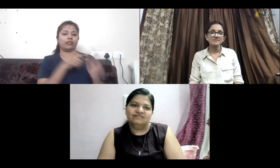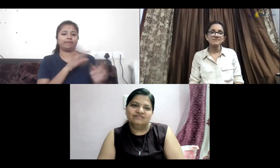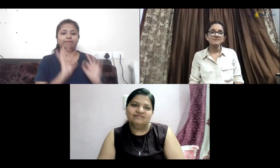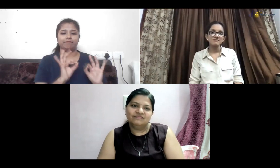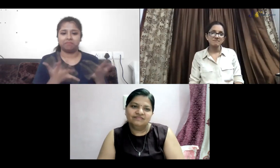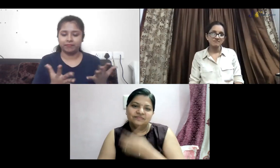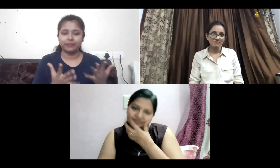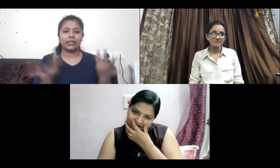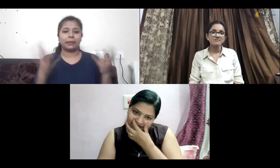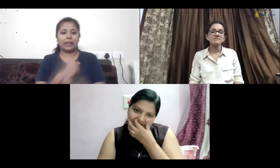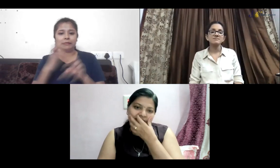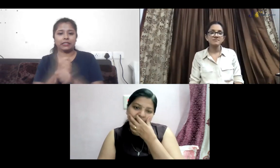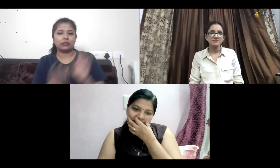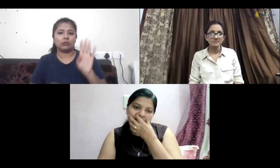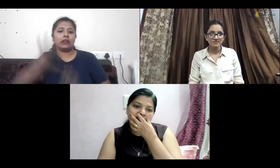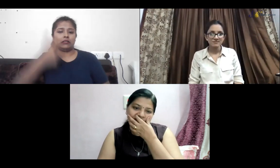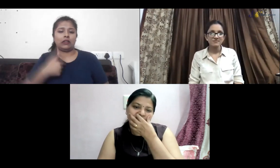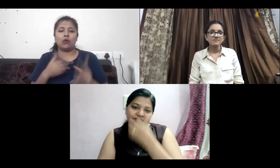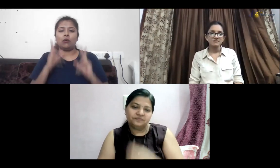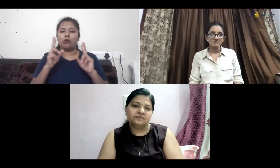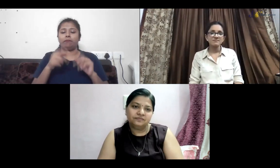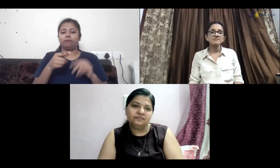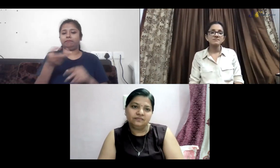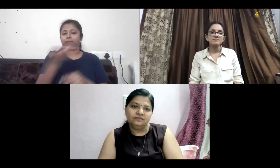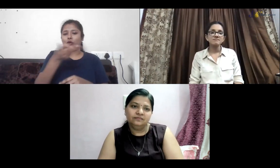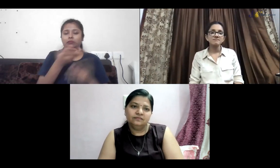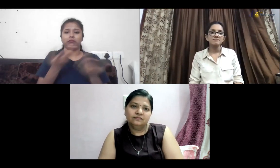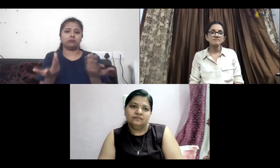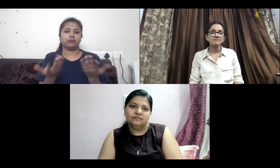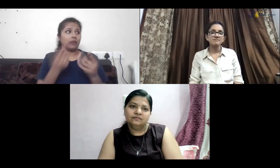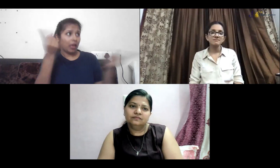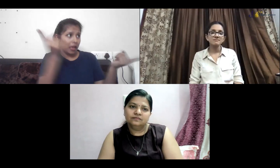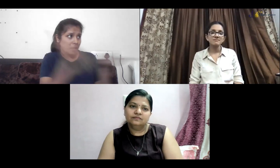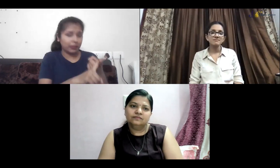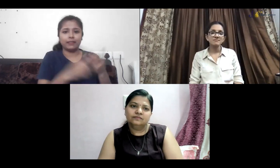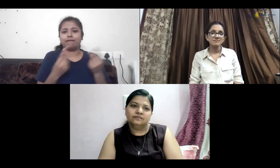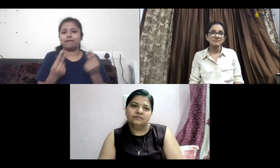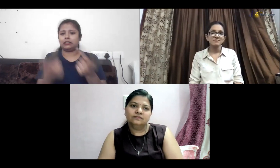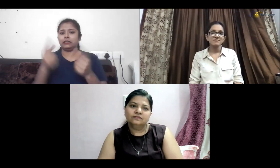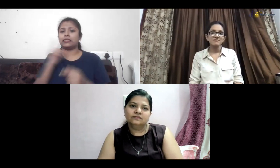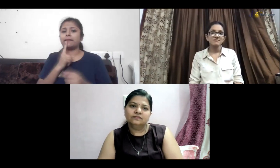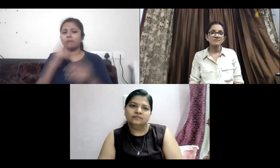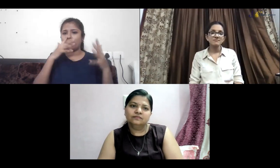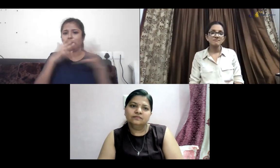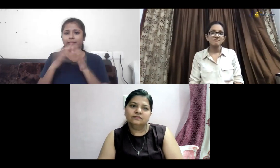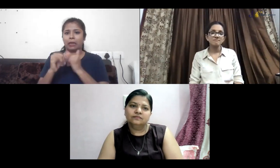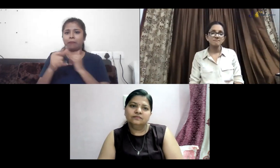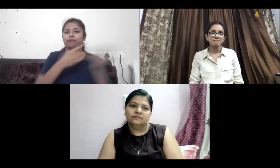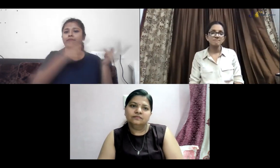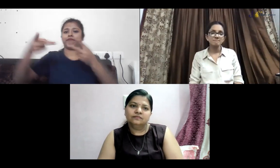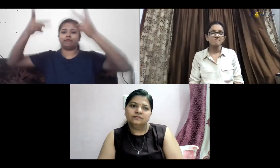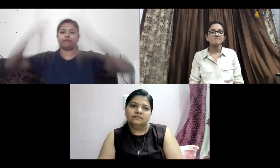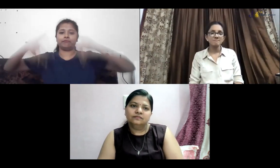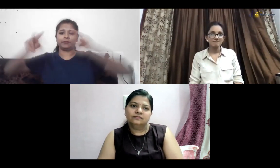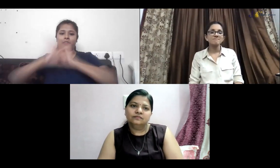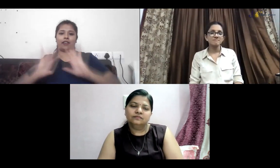Thank you. That's a point. So earlier we were discussing about education, accessibility missing. So I hope you both, if anything happens,